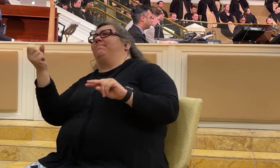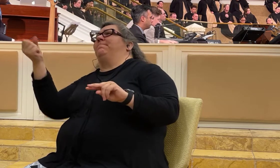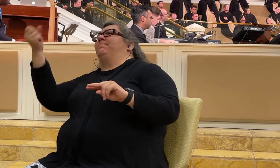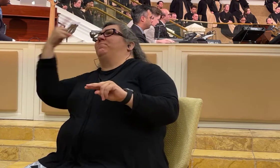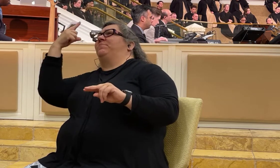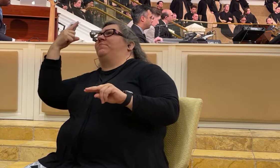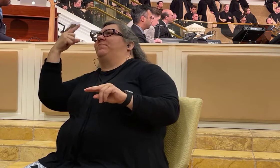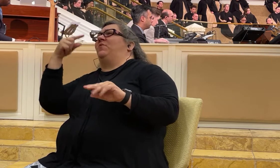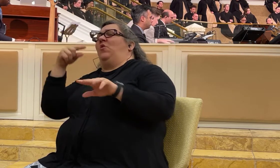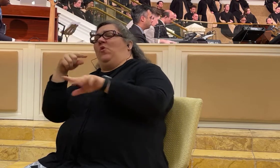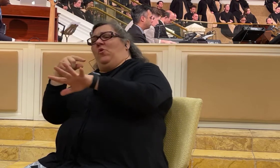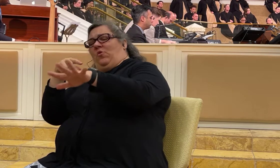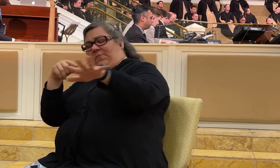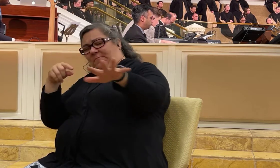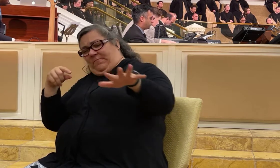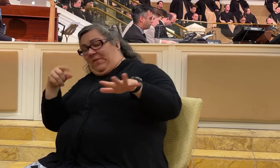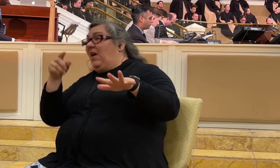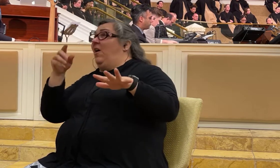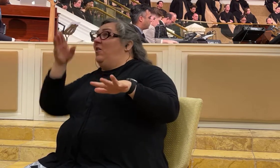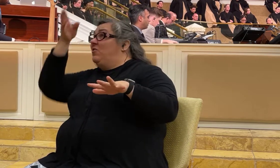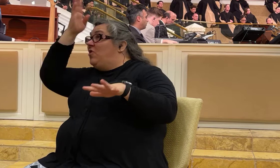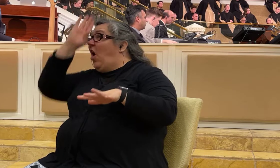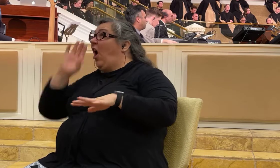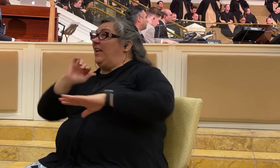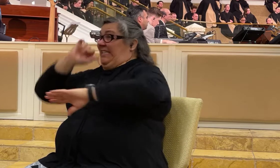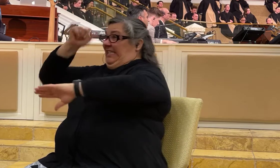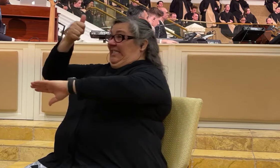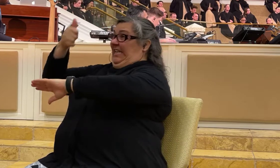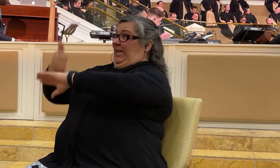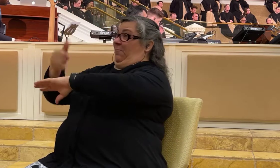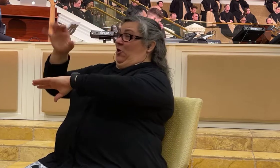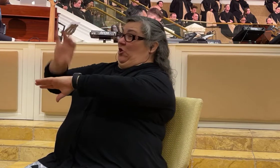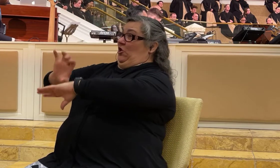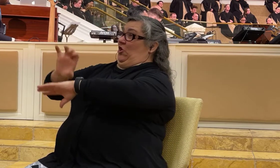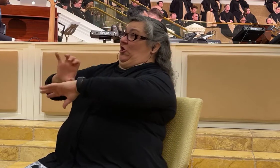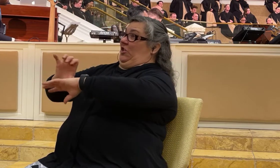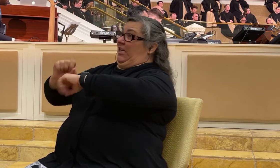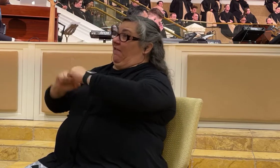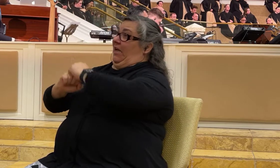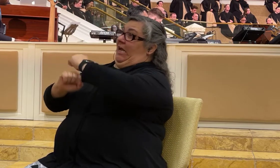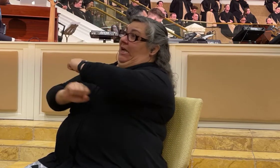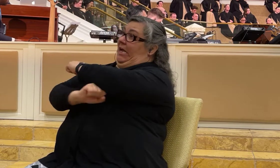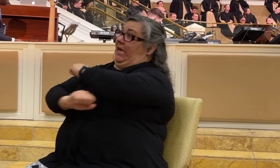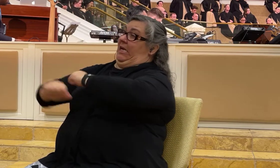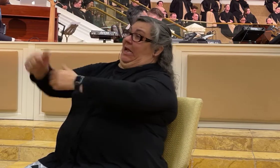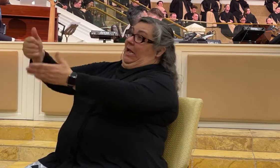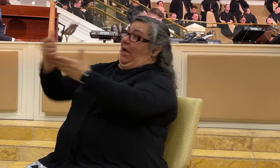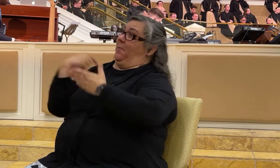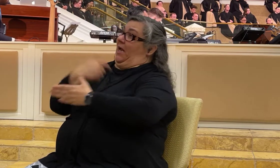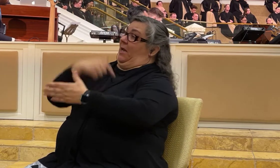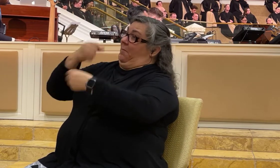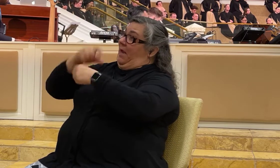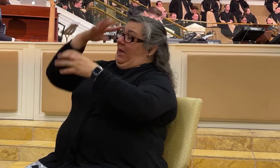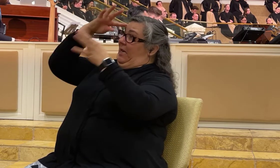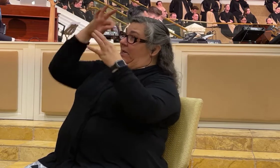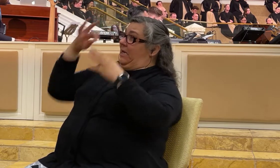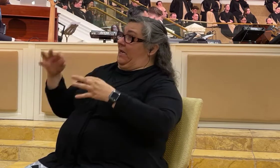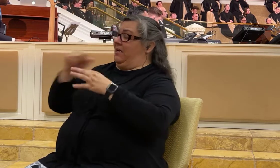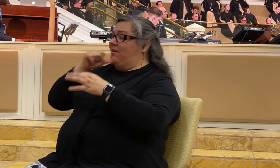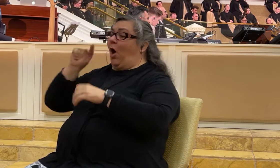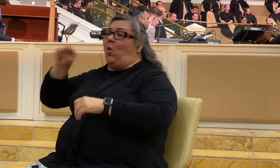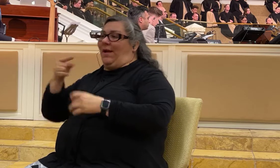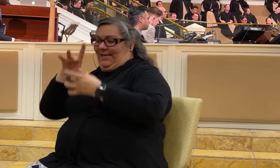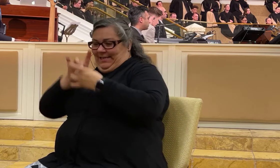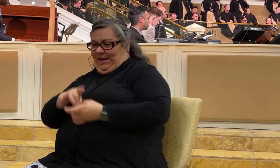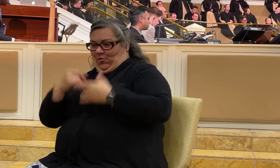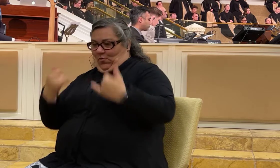understand those structures that God has placed in the church to help us in making decisions that don't have to do with just today,